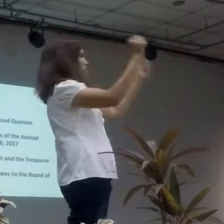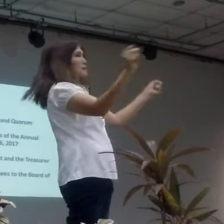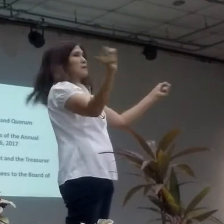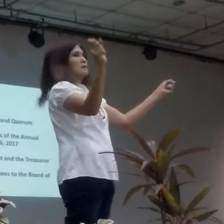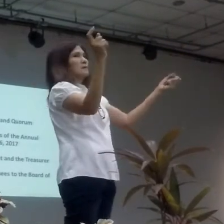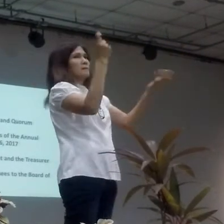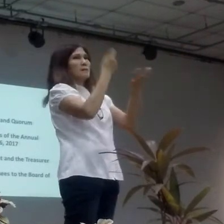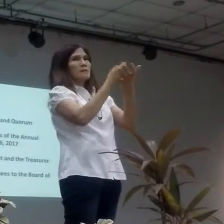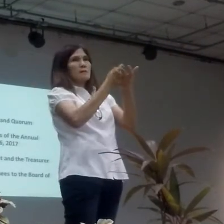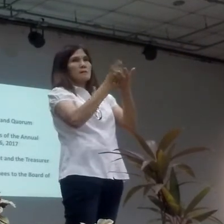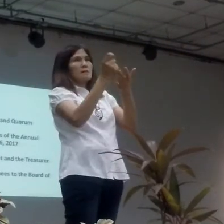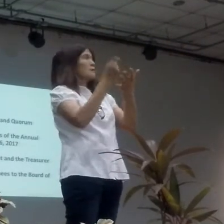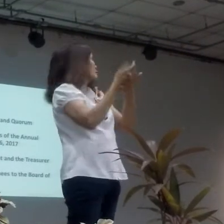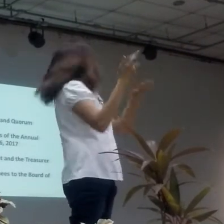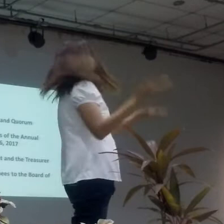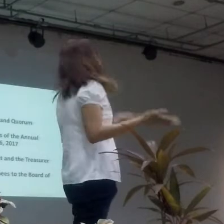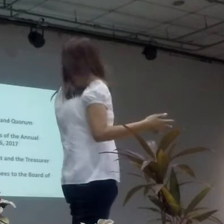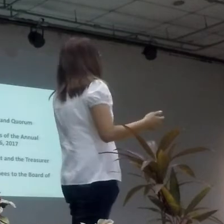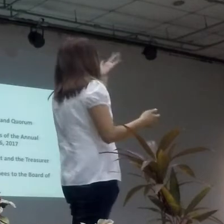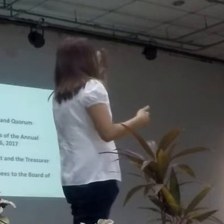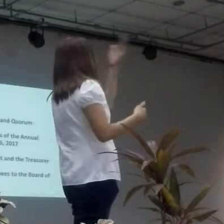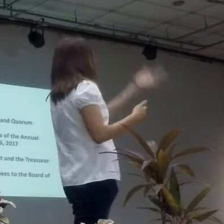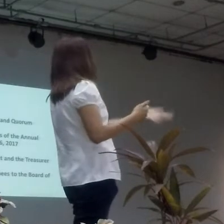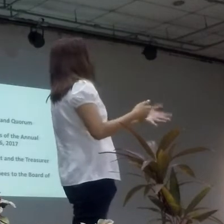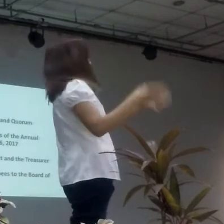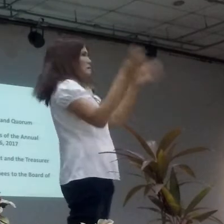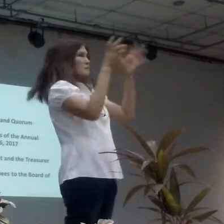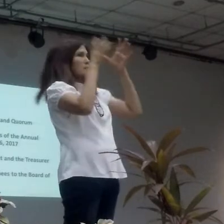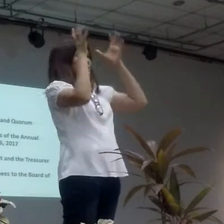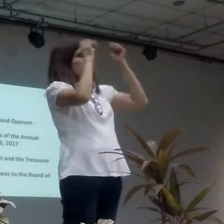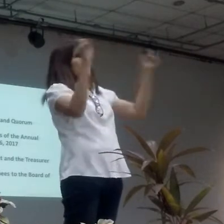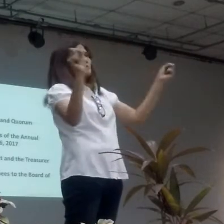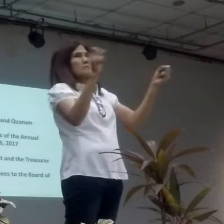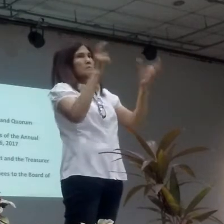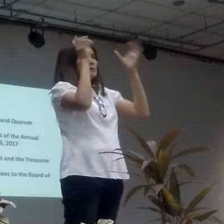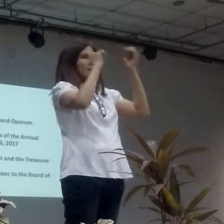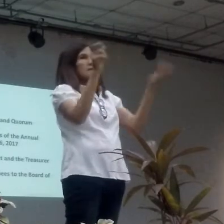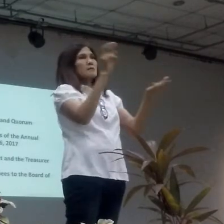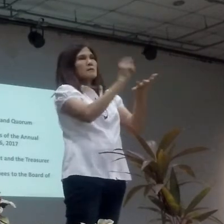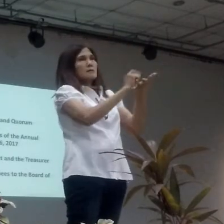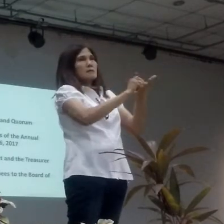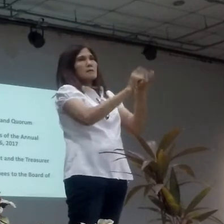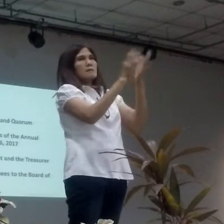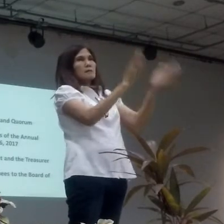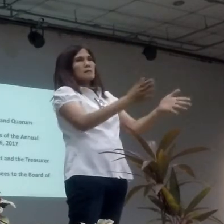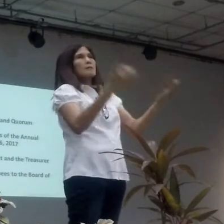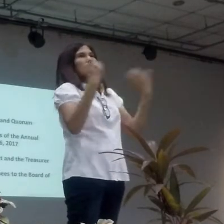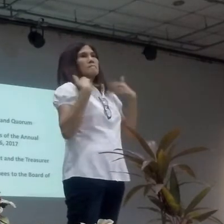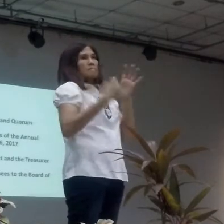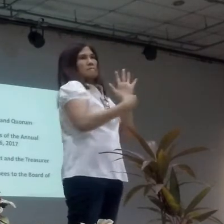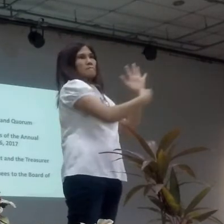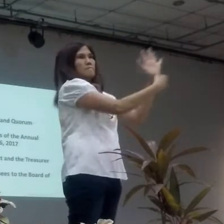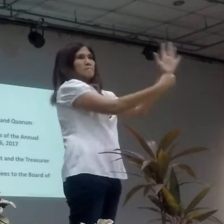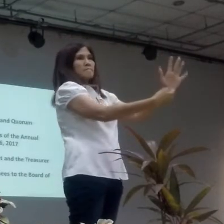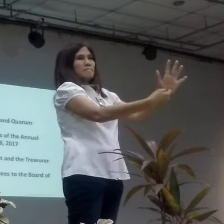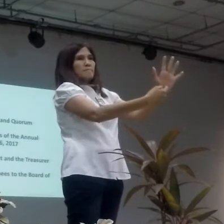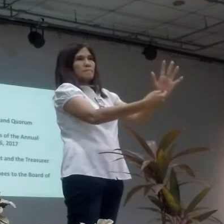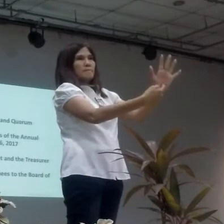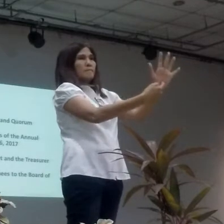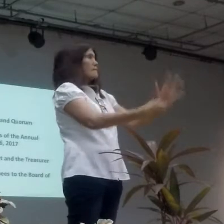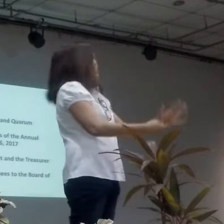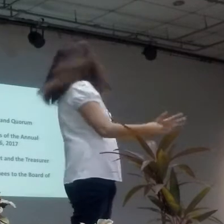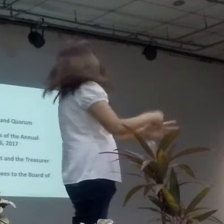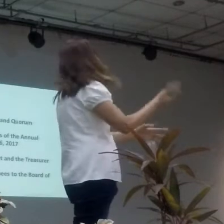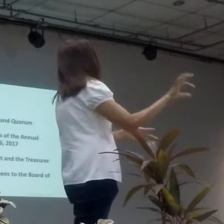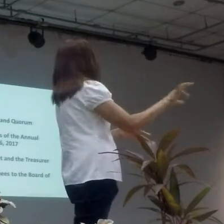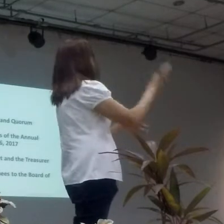Now, after the report of the president and the treasurer, we will present the nominees to